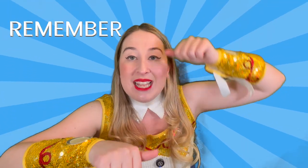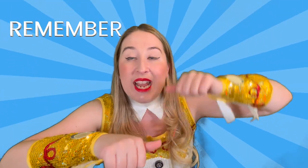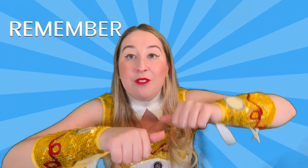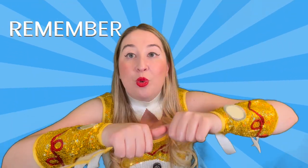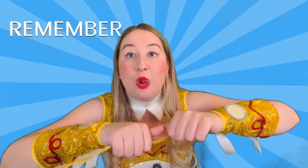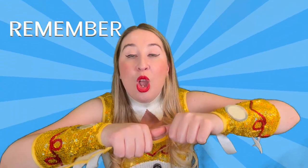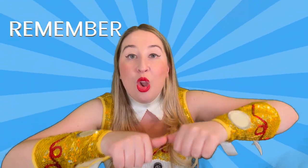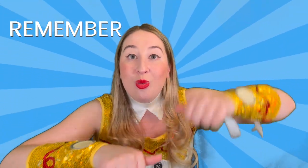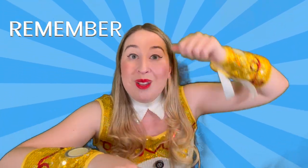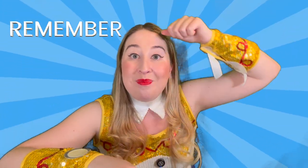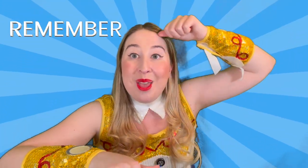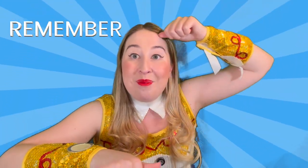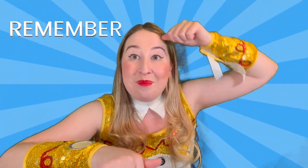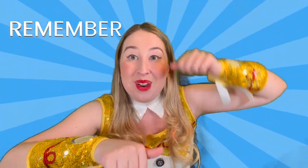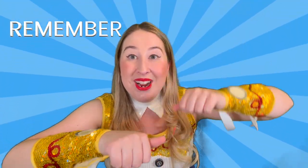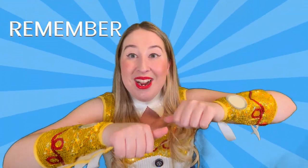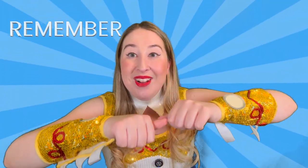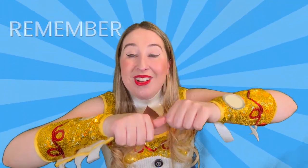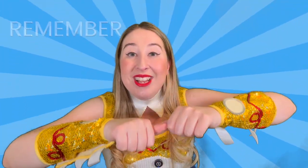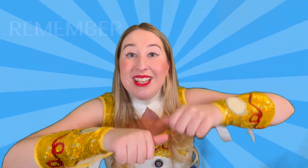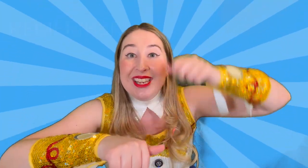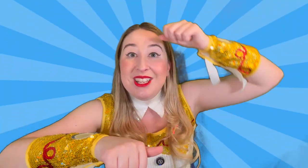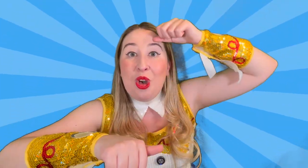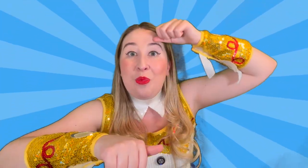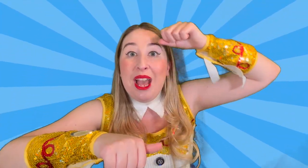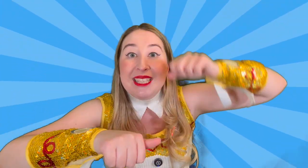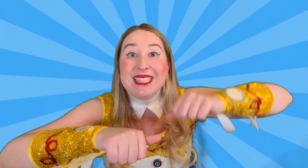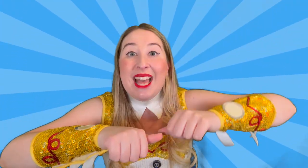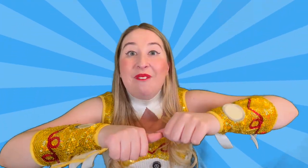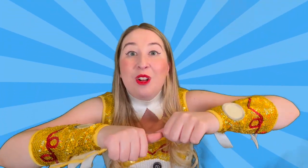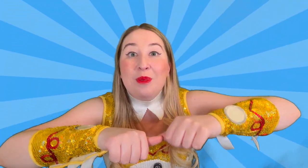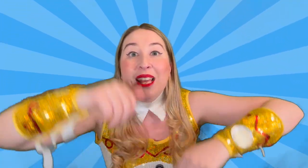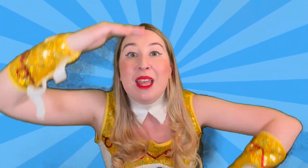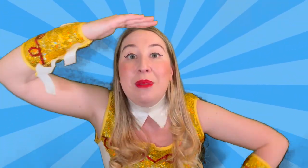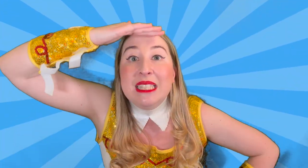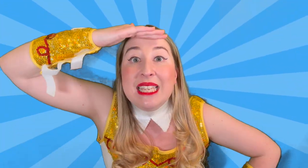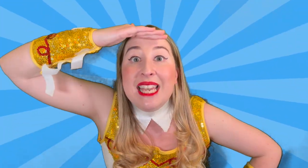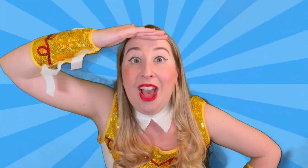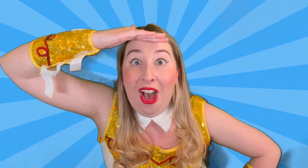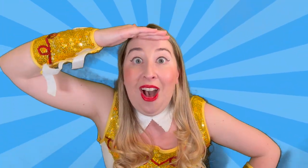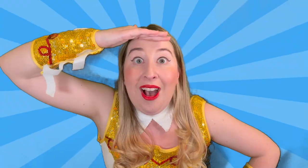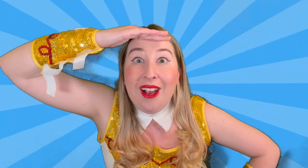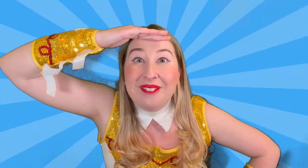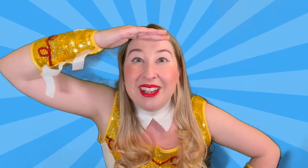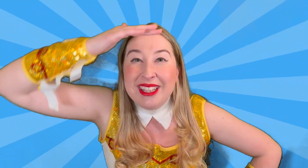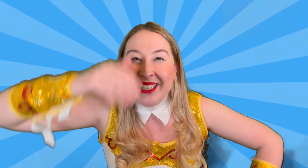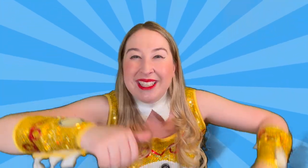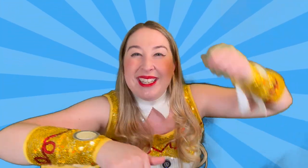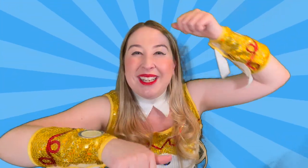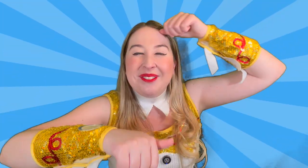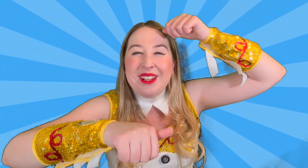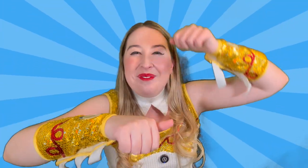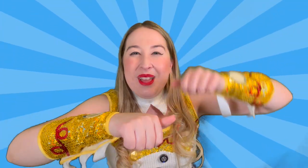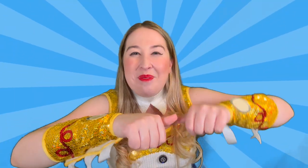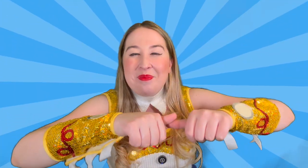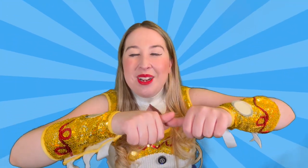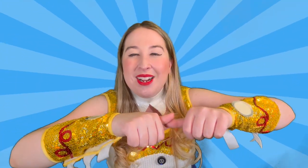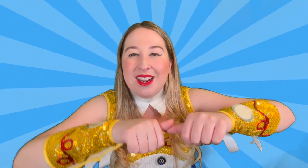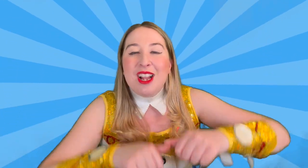sign for remember. Very good. Can y'all practice that for me? Let me see. Very good. Remember.